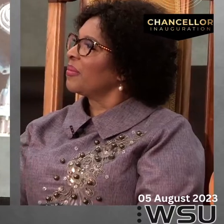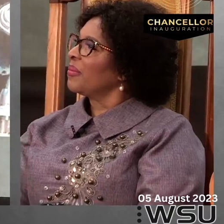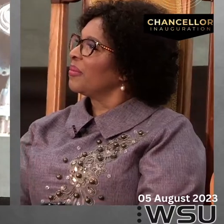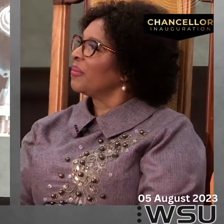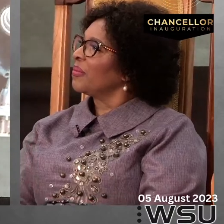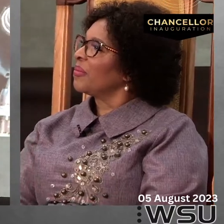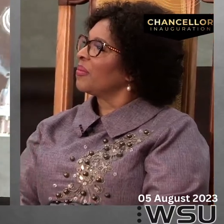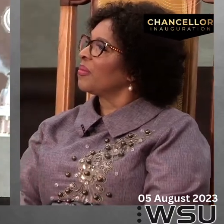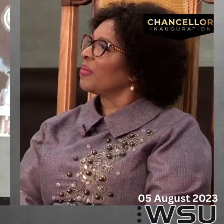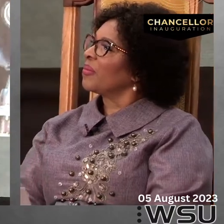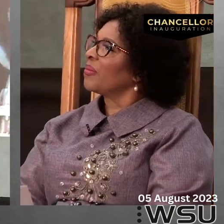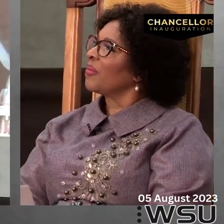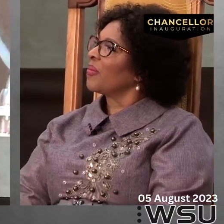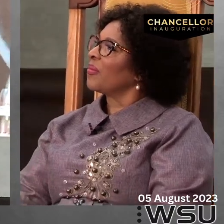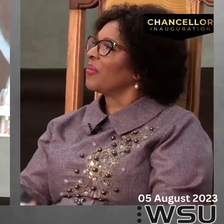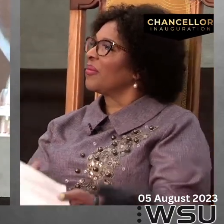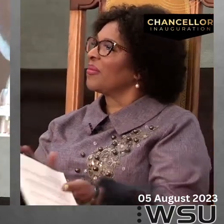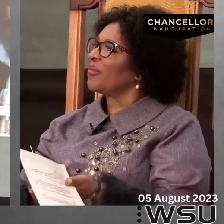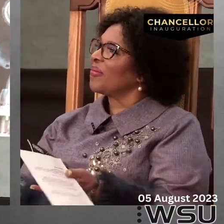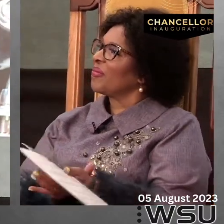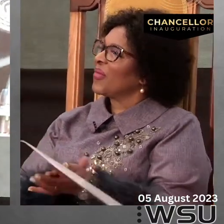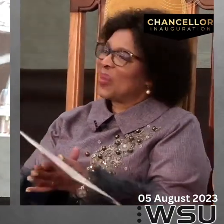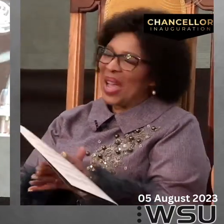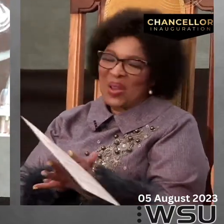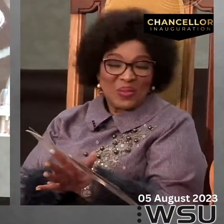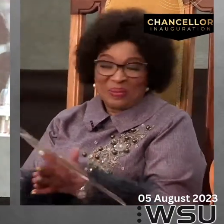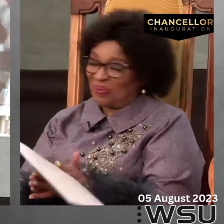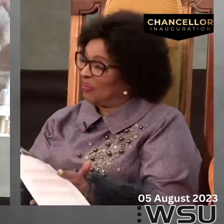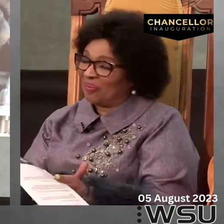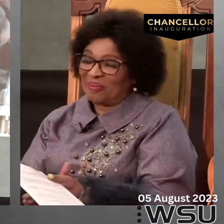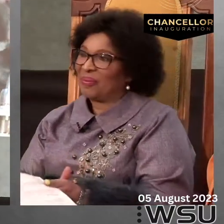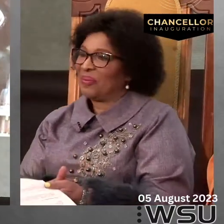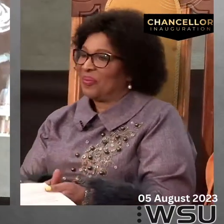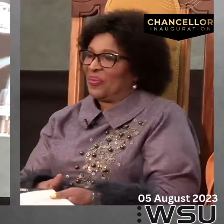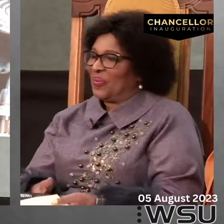in SA, as far back as in 1987.